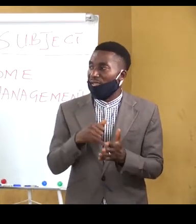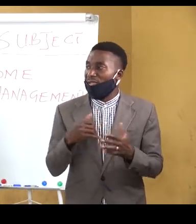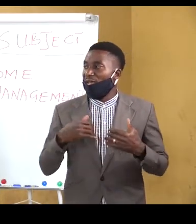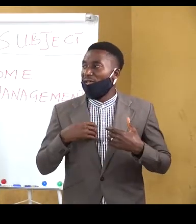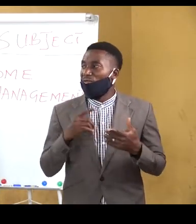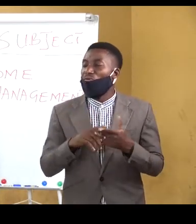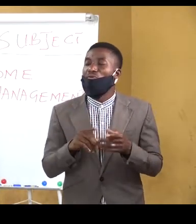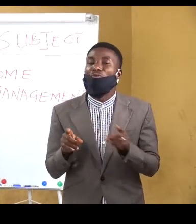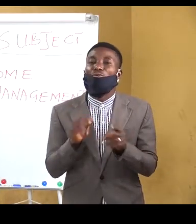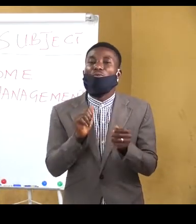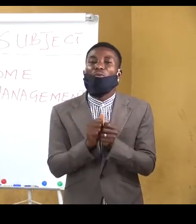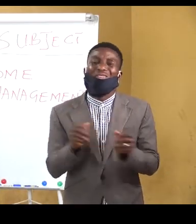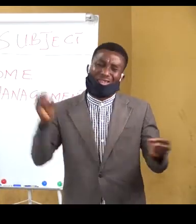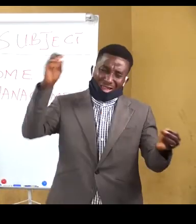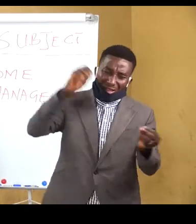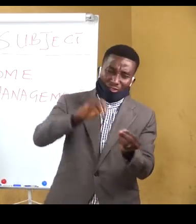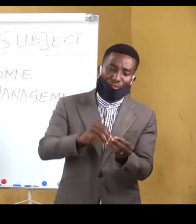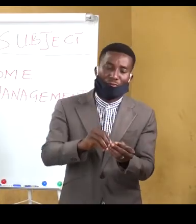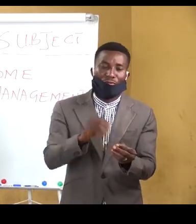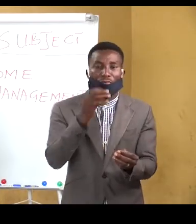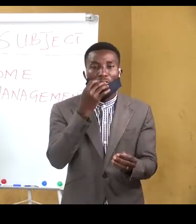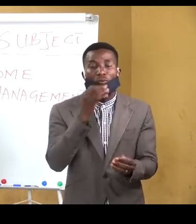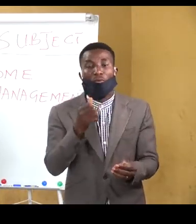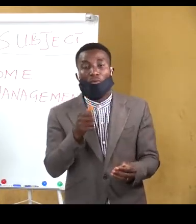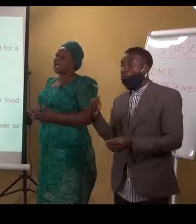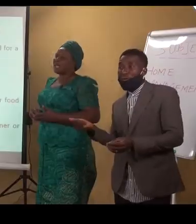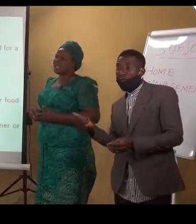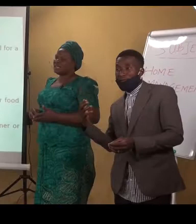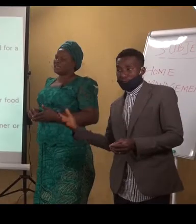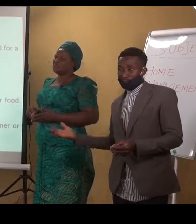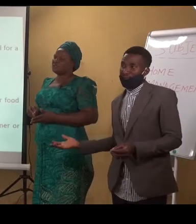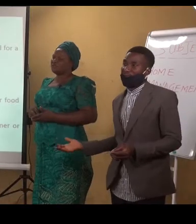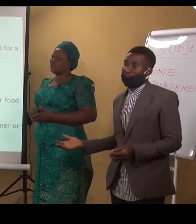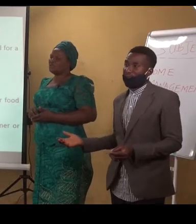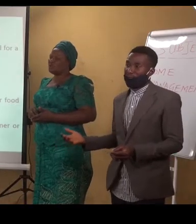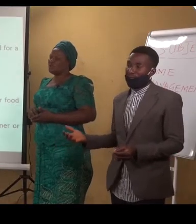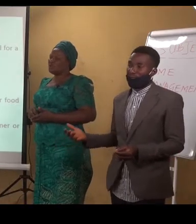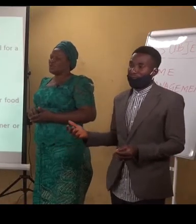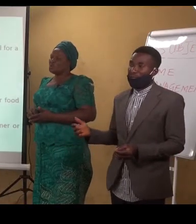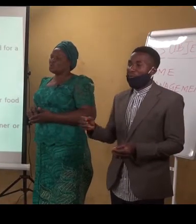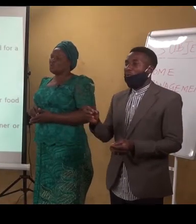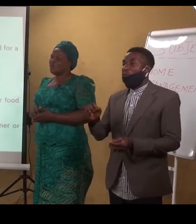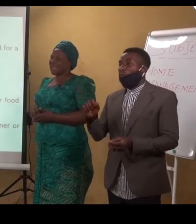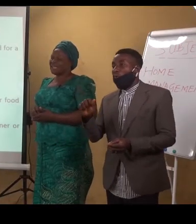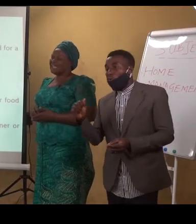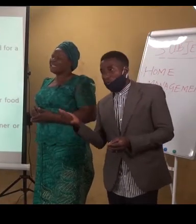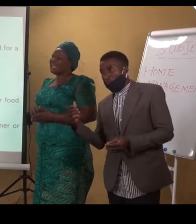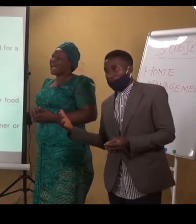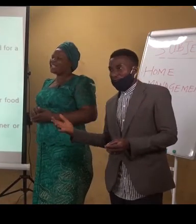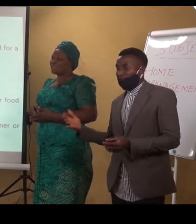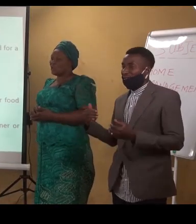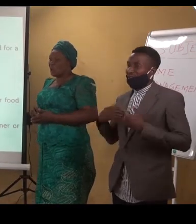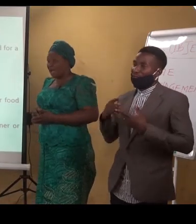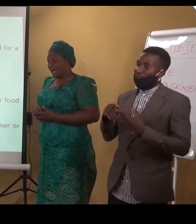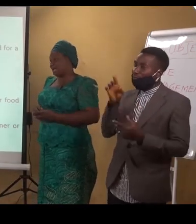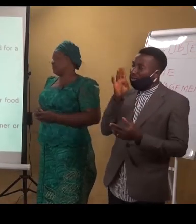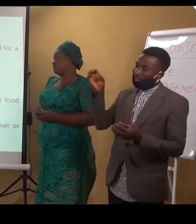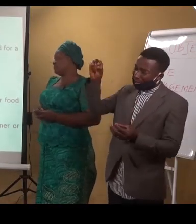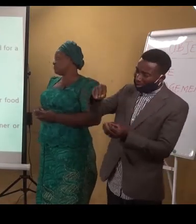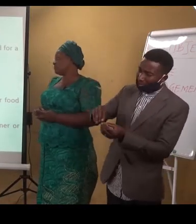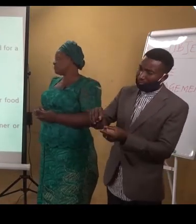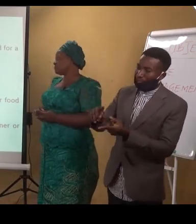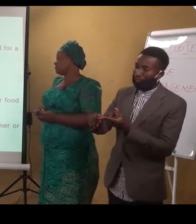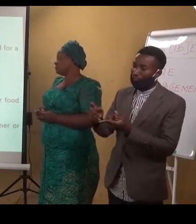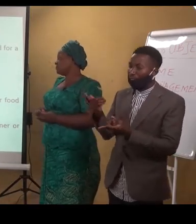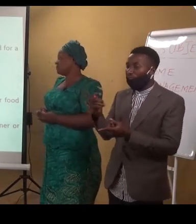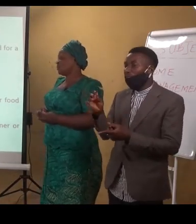of other substances. Other substances will be added into the food to make it last longer.